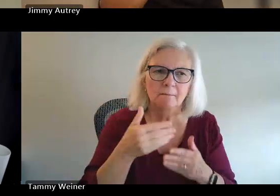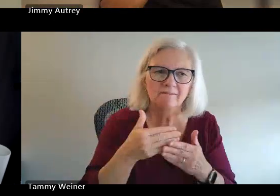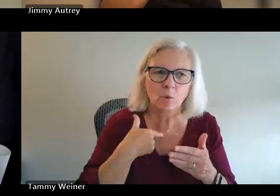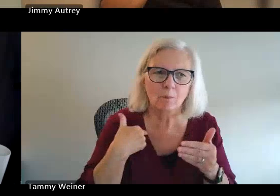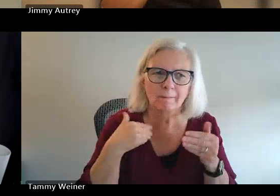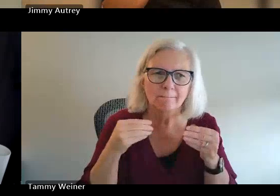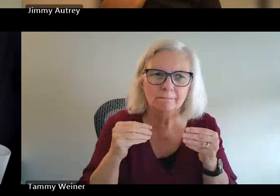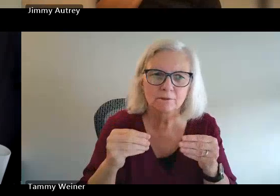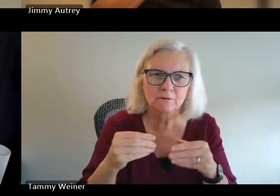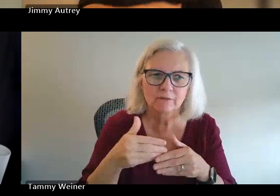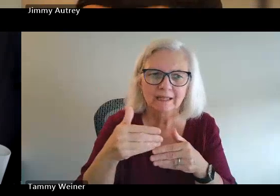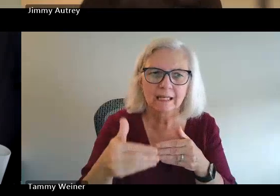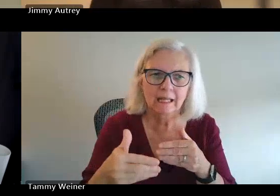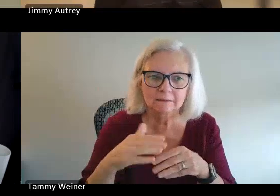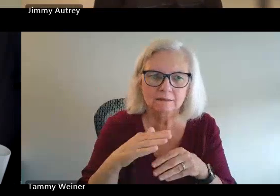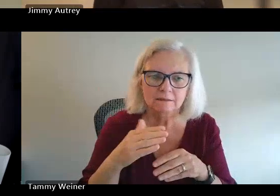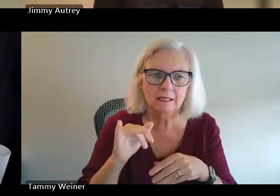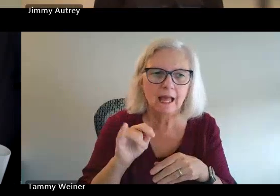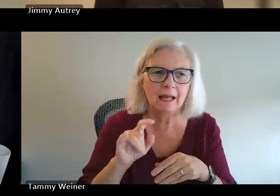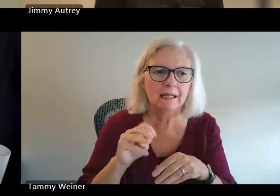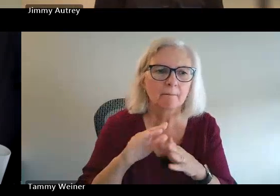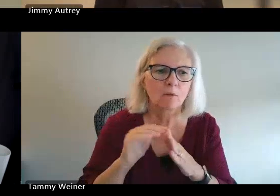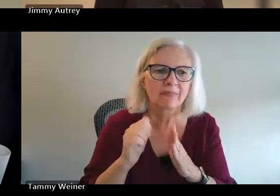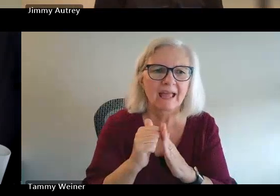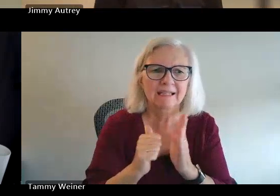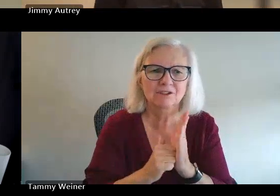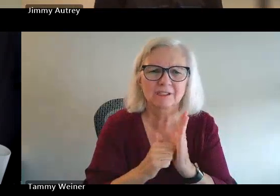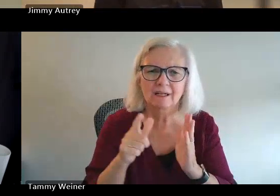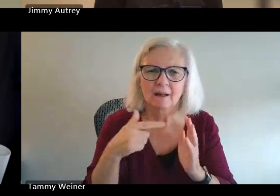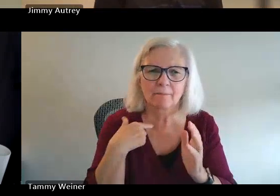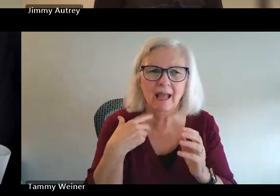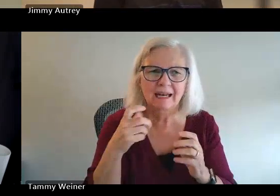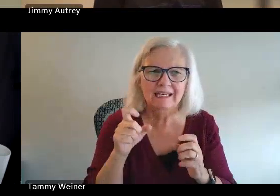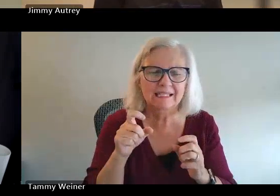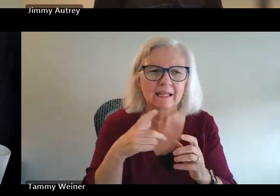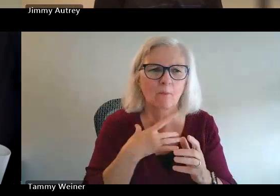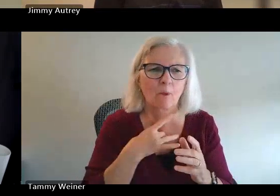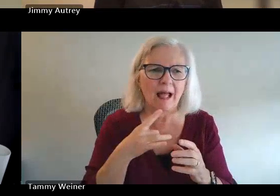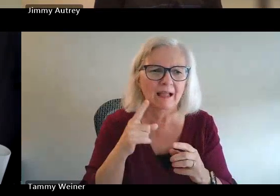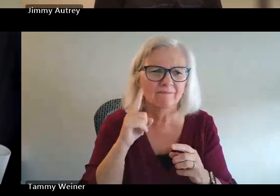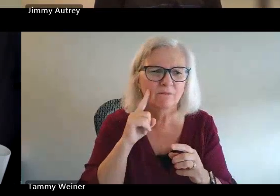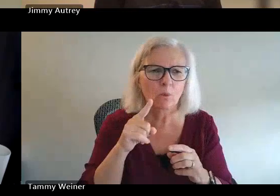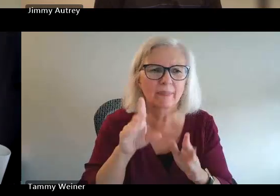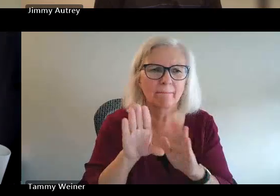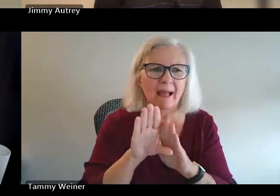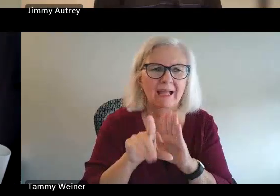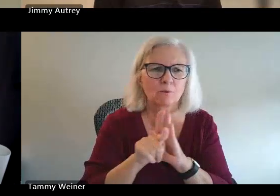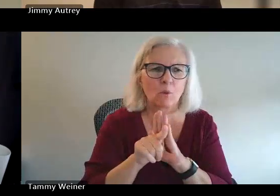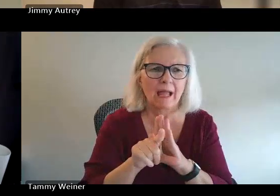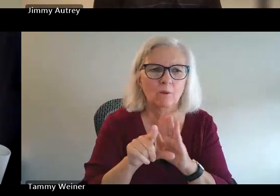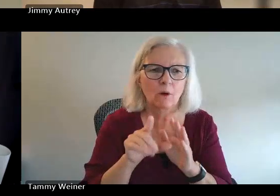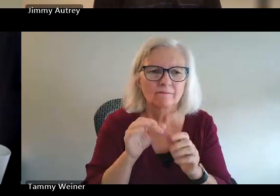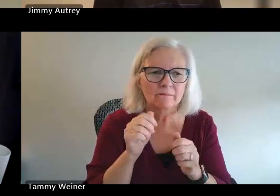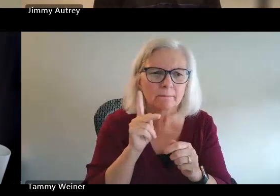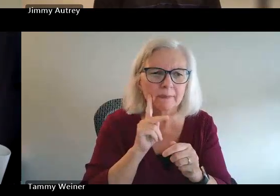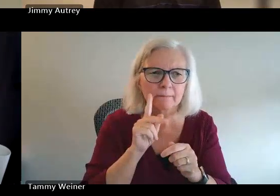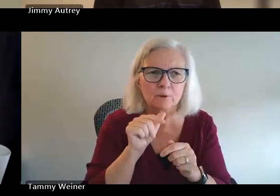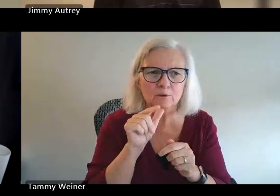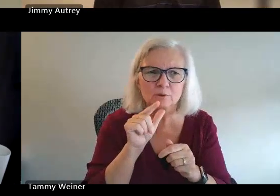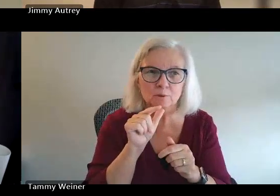Okay, Tammy. Jimmy's Before we move on, with the next item on the agenda, I would